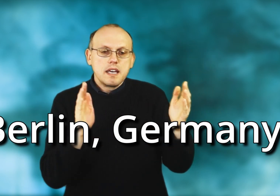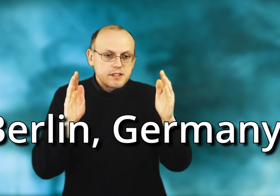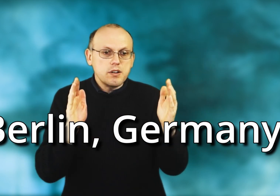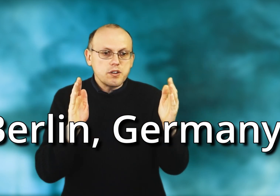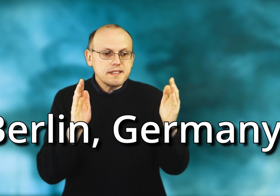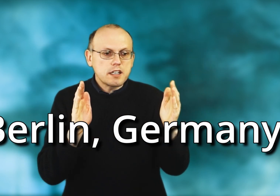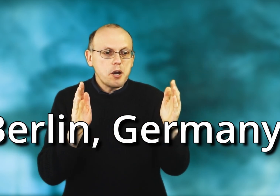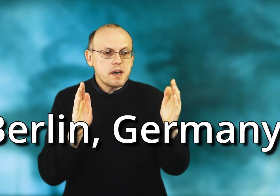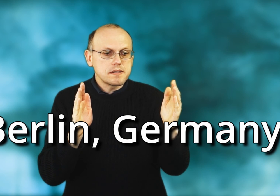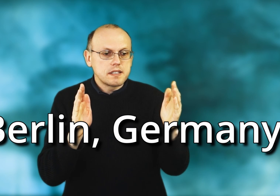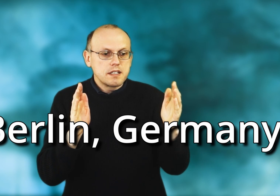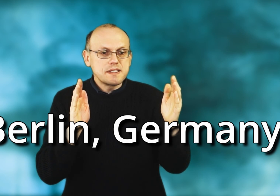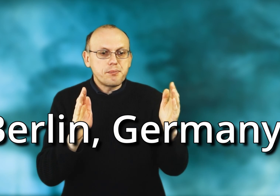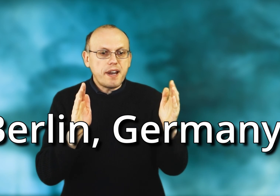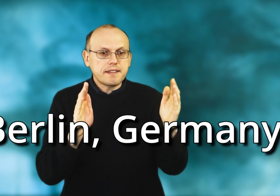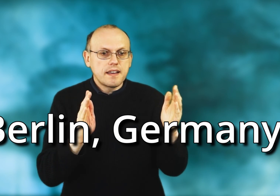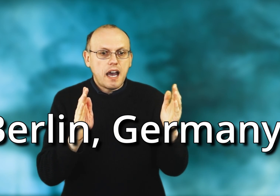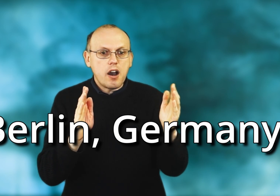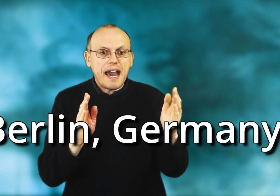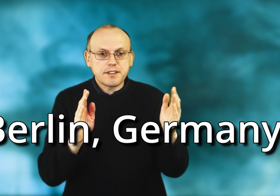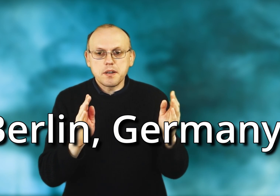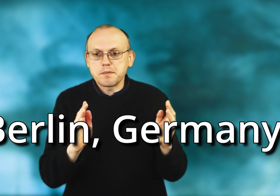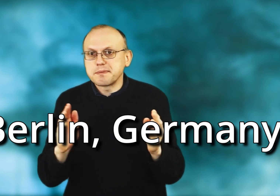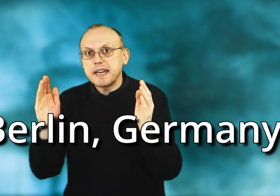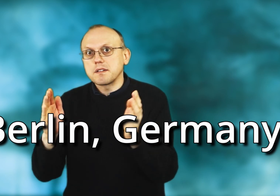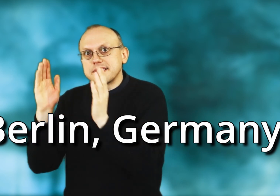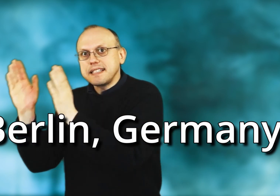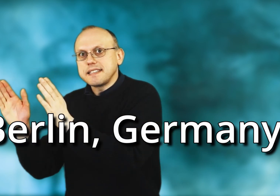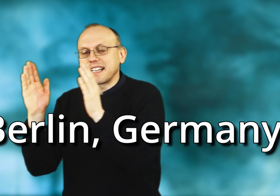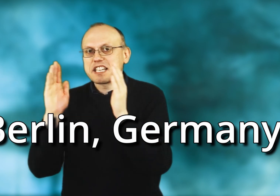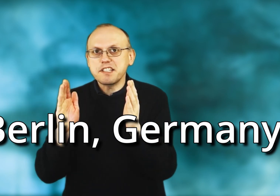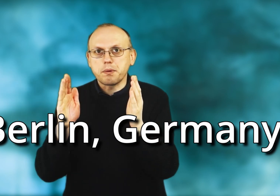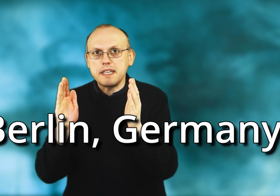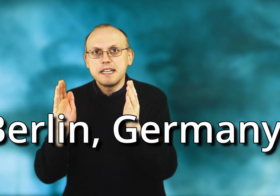So using commas to separate our items made of city and country